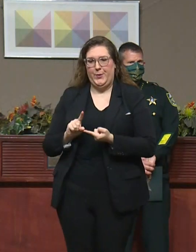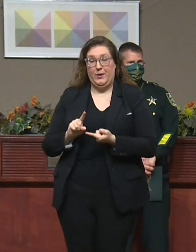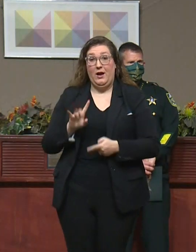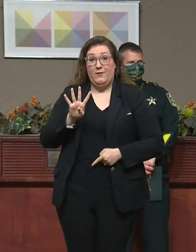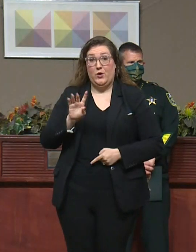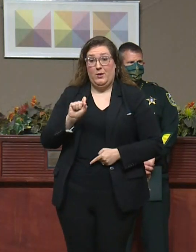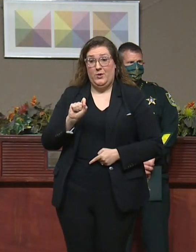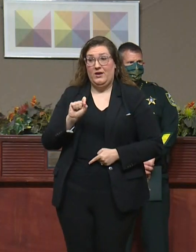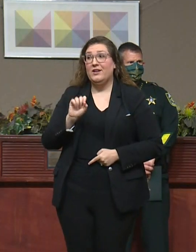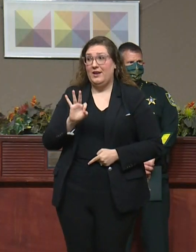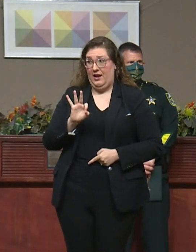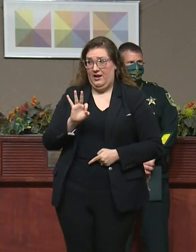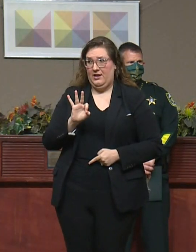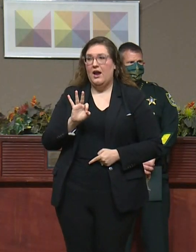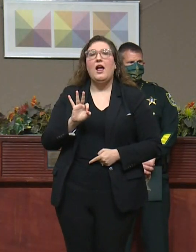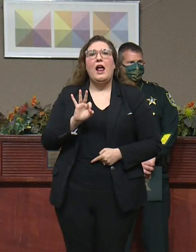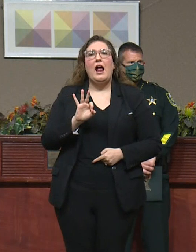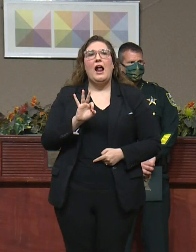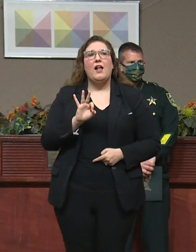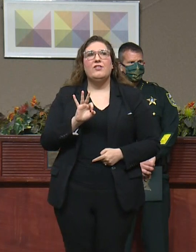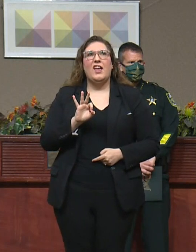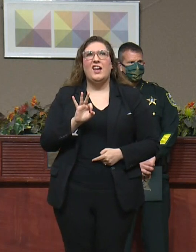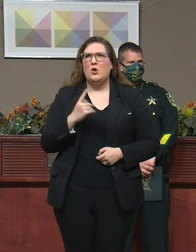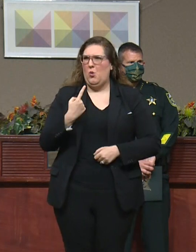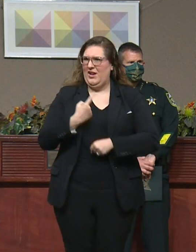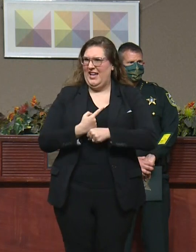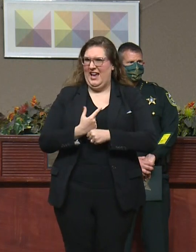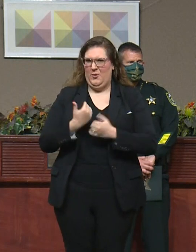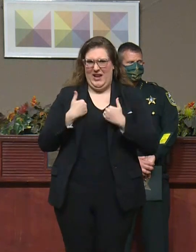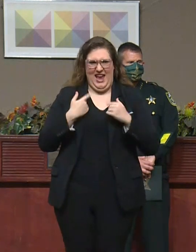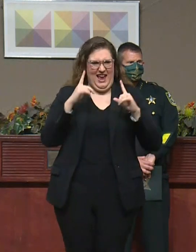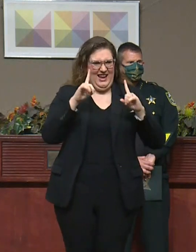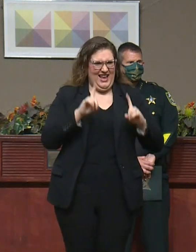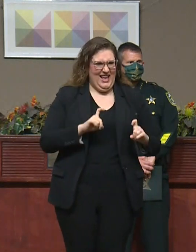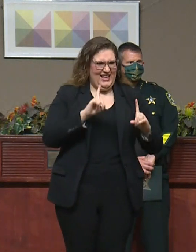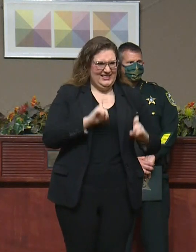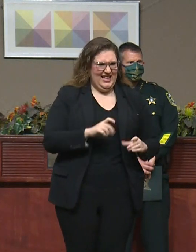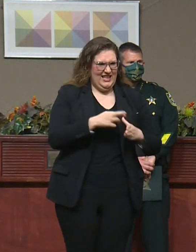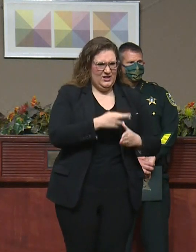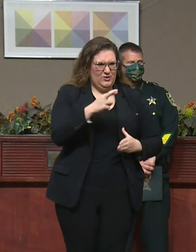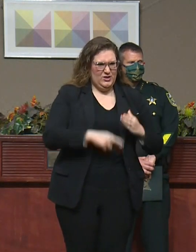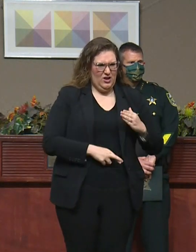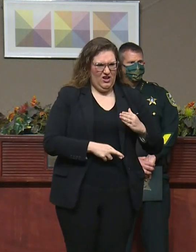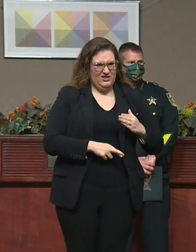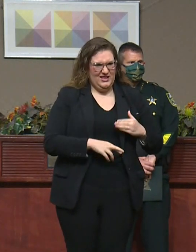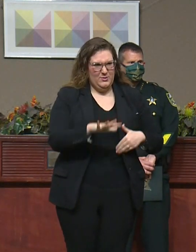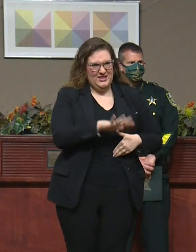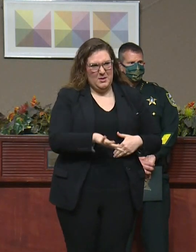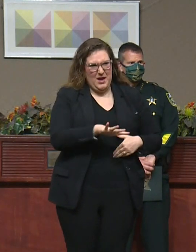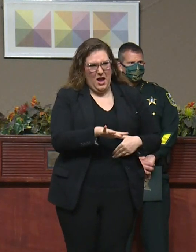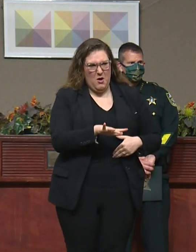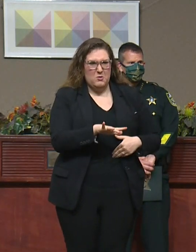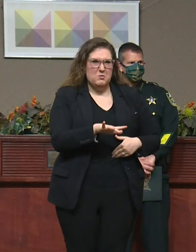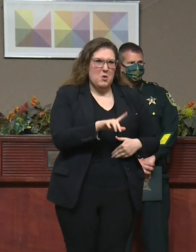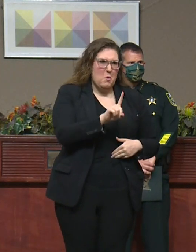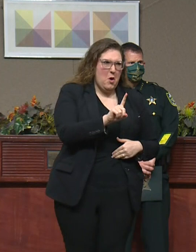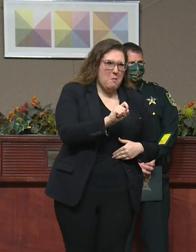days, one day was below 1%, and yesterday was a little bit above 1%.